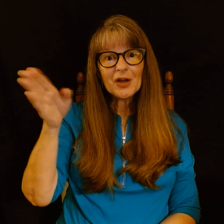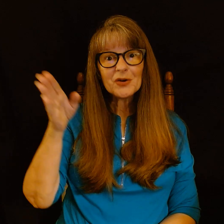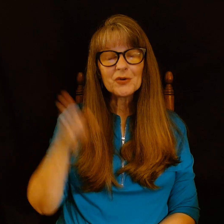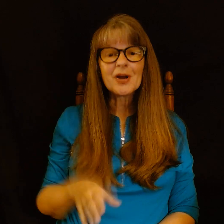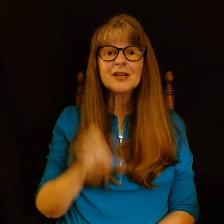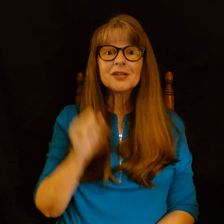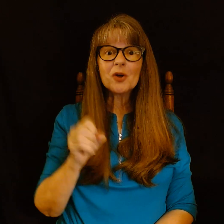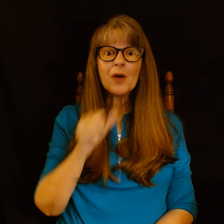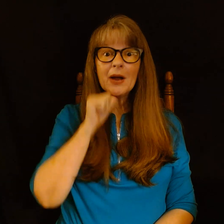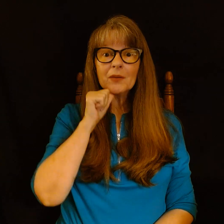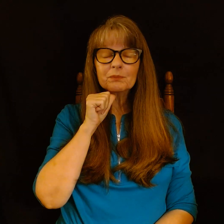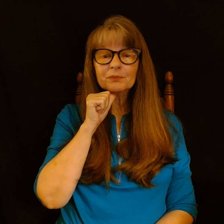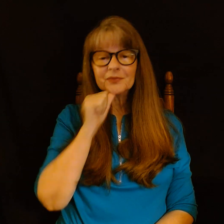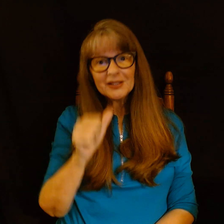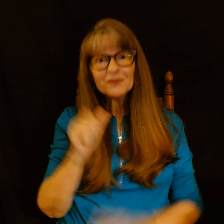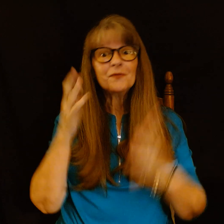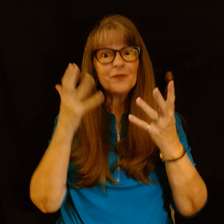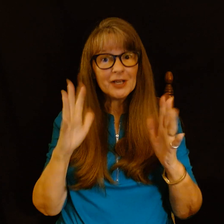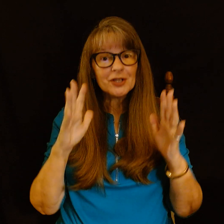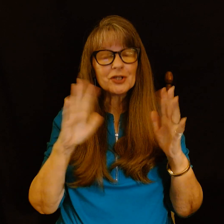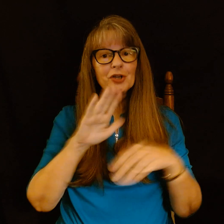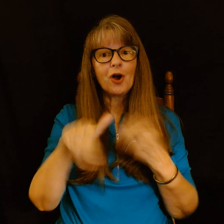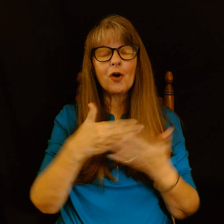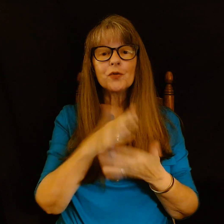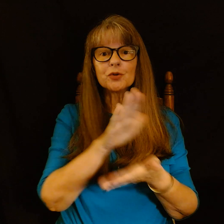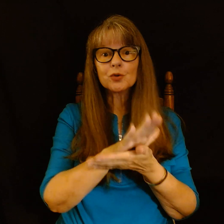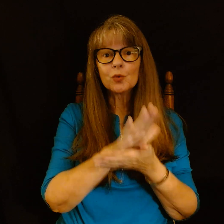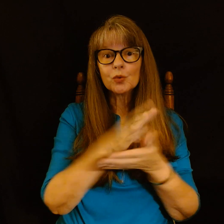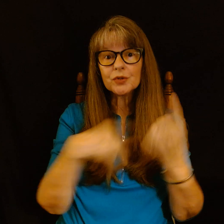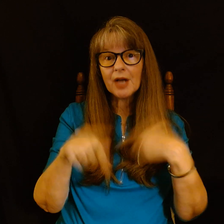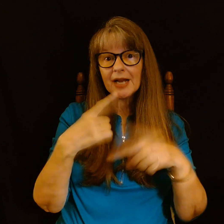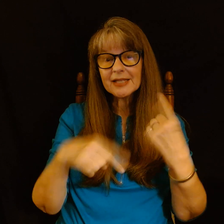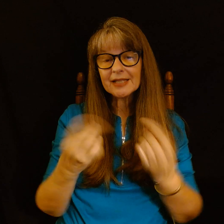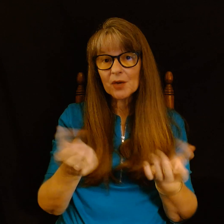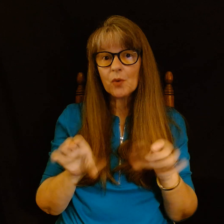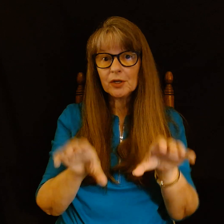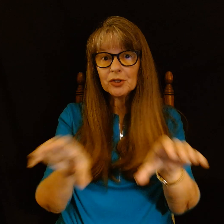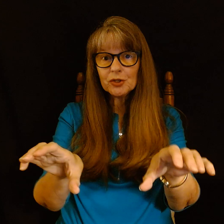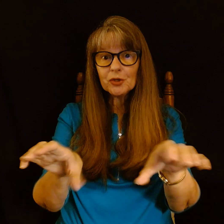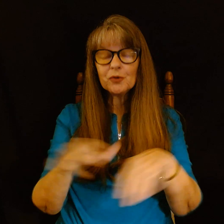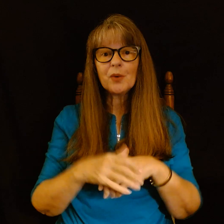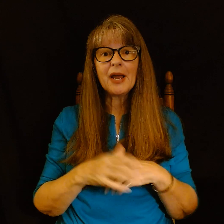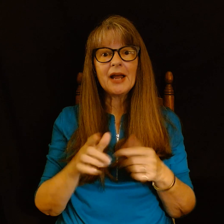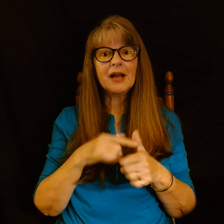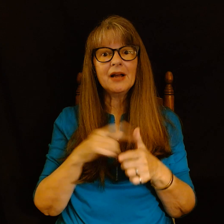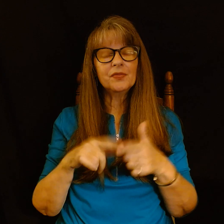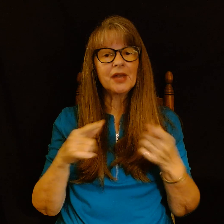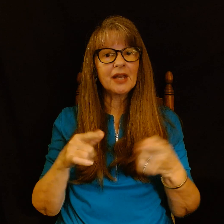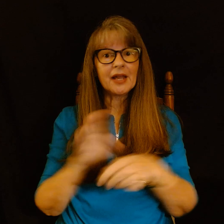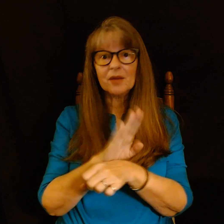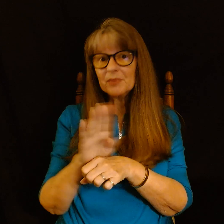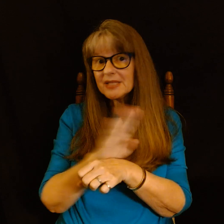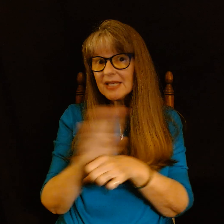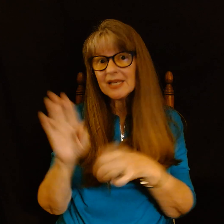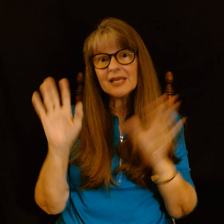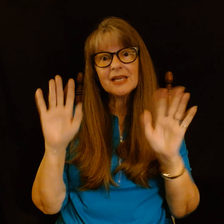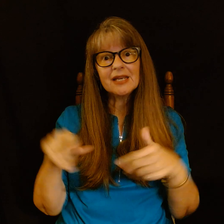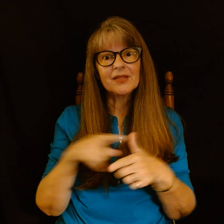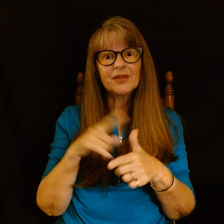Hello. So I didn't finish all the school signs that I wanted to do, and then I got busy, and then